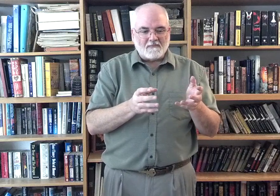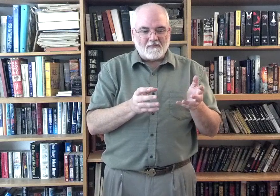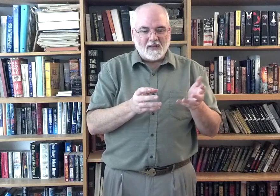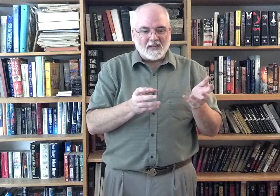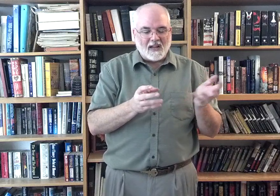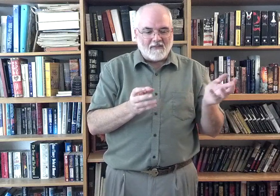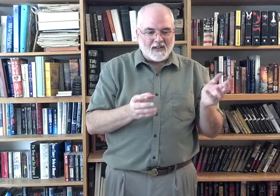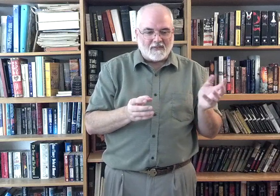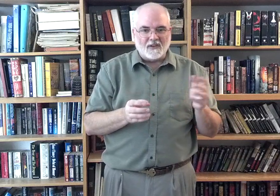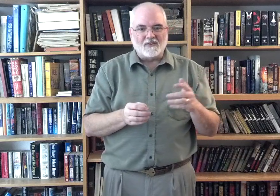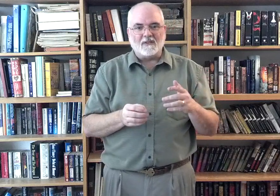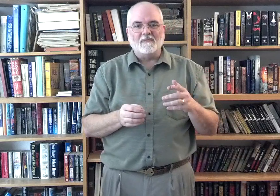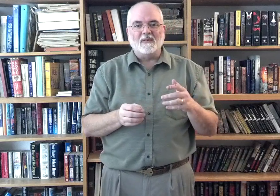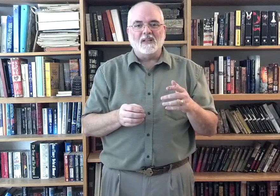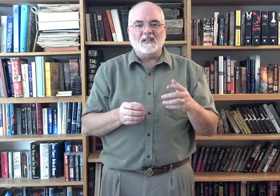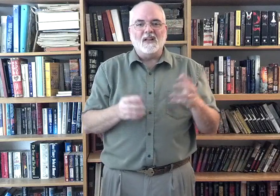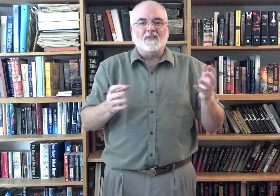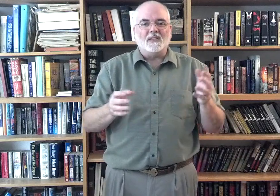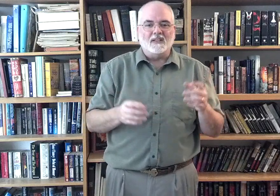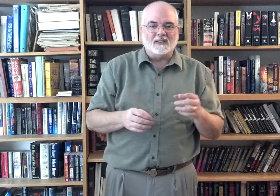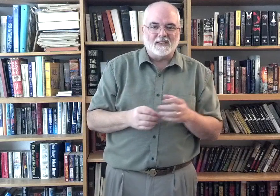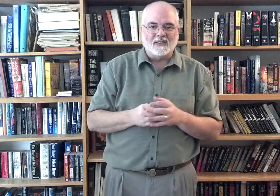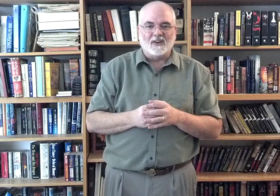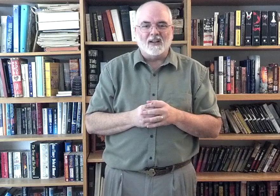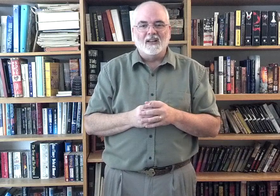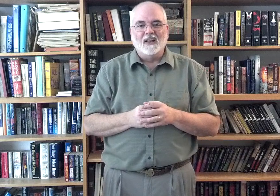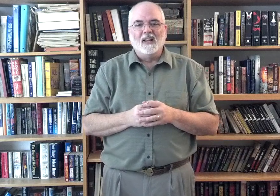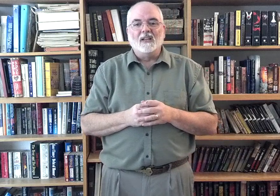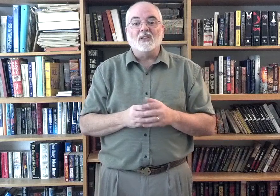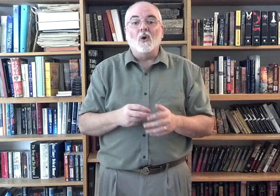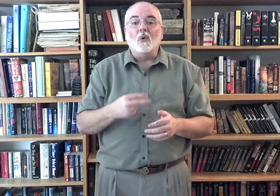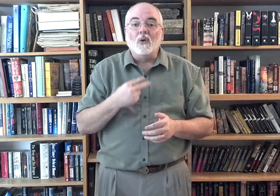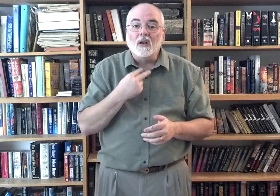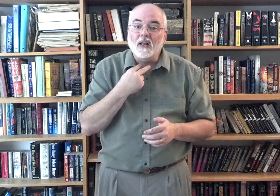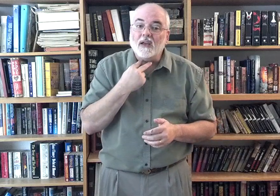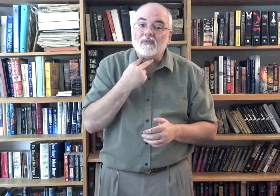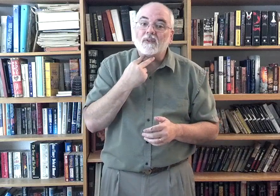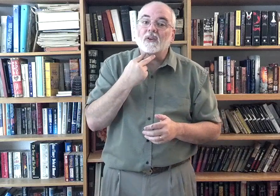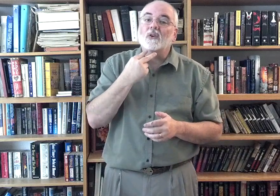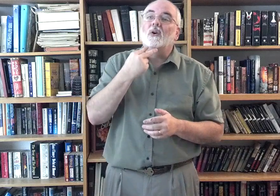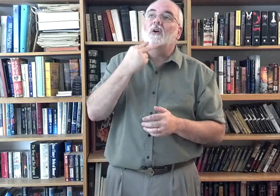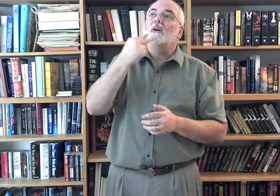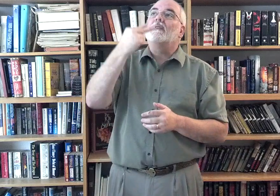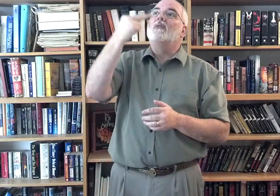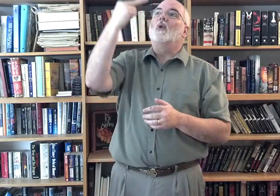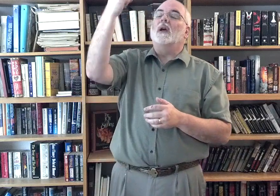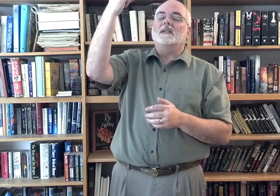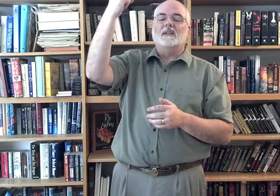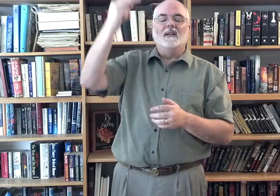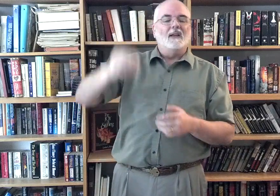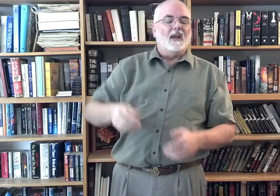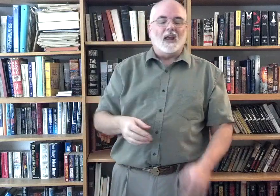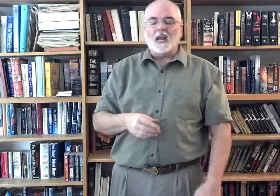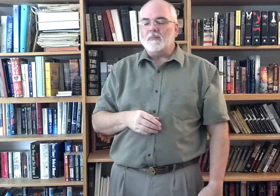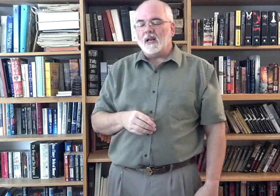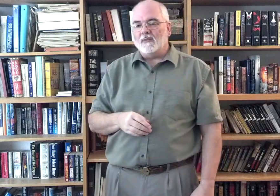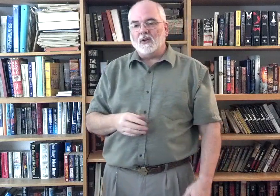It doesn't have a definition. It's an emphasis. All right? So lift your voice. And I'm not even going to